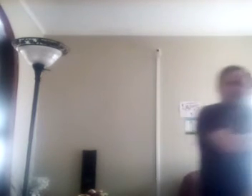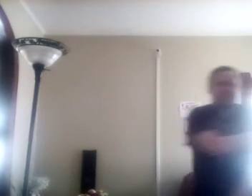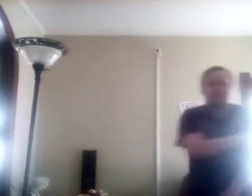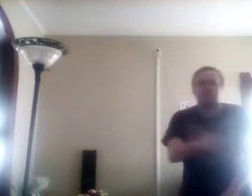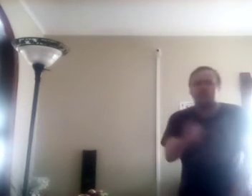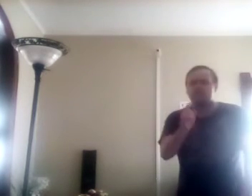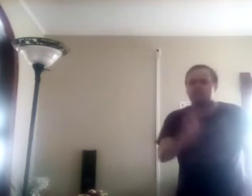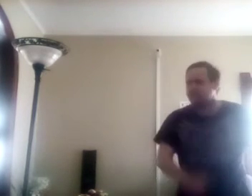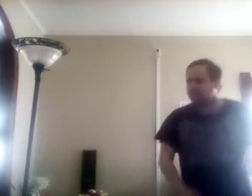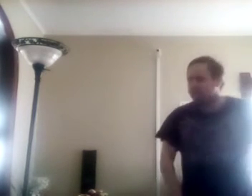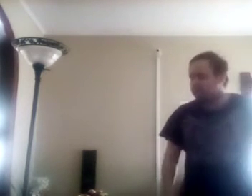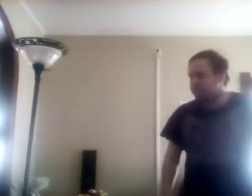I hear it